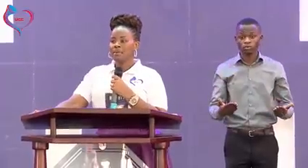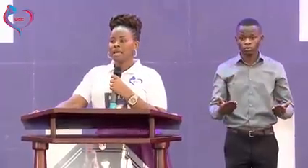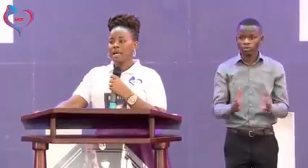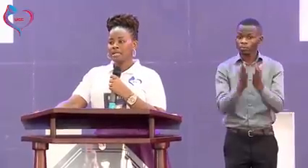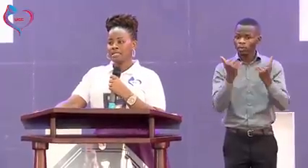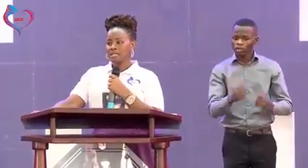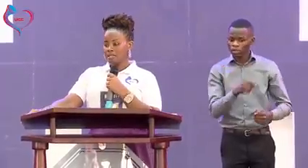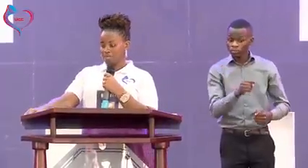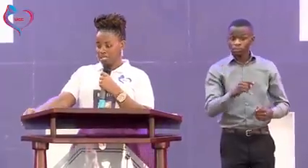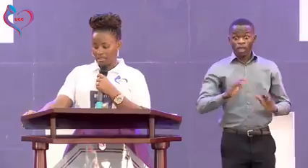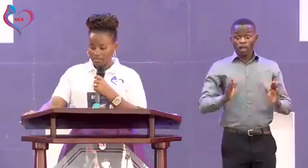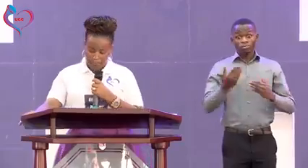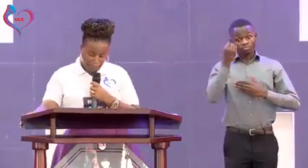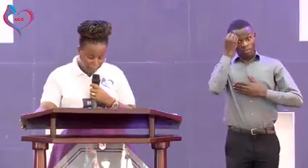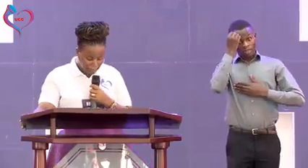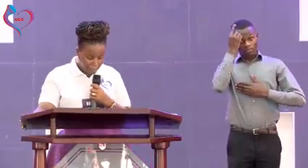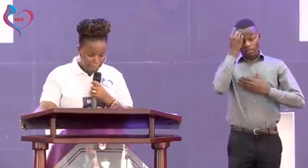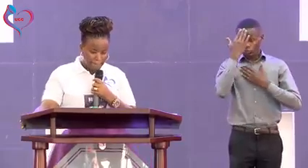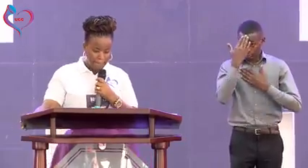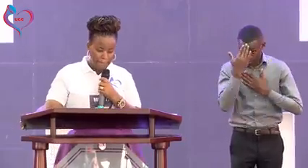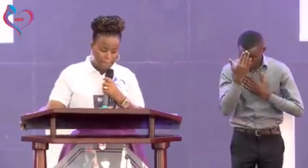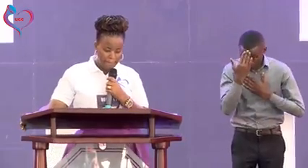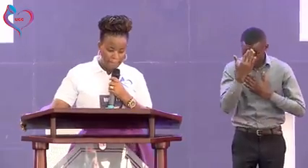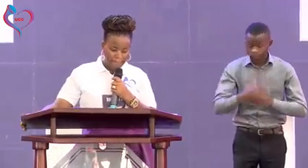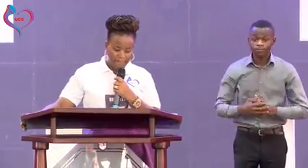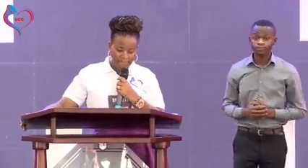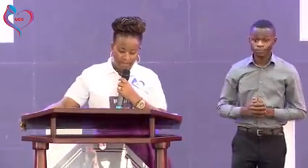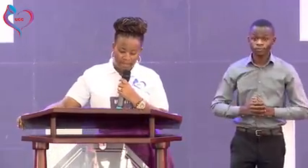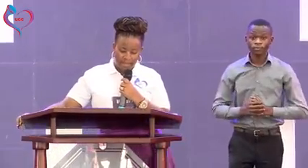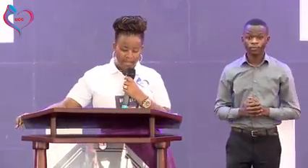This is how I understand humility.